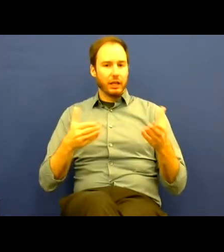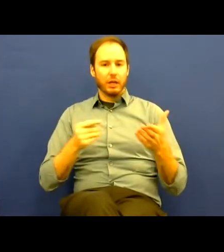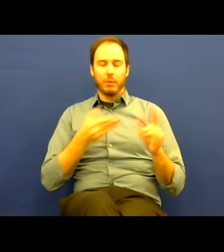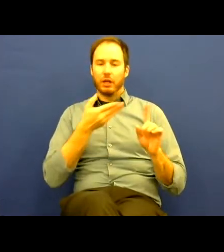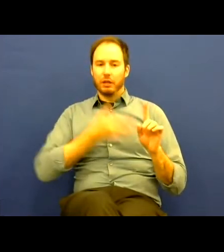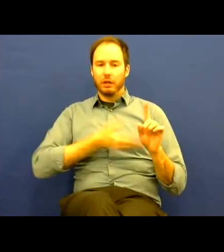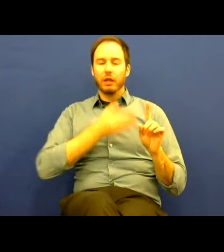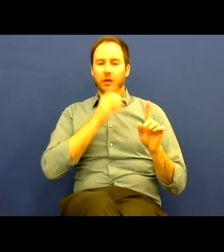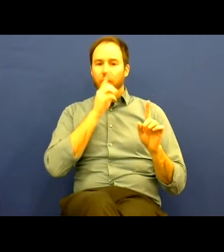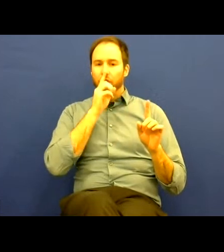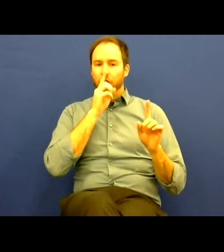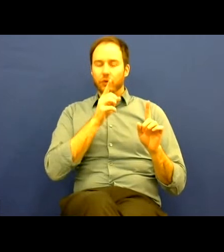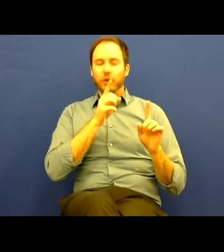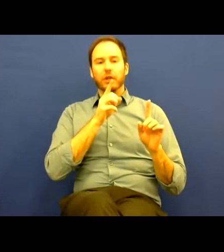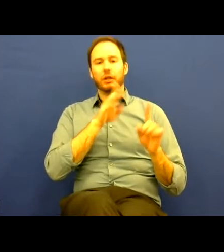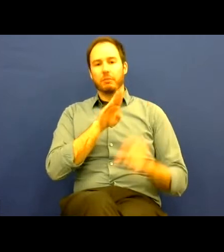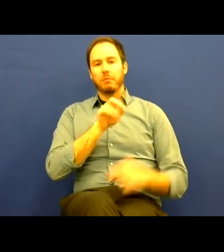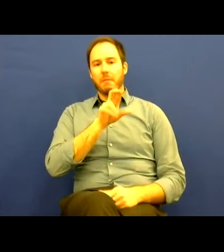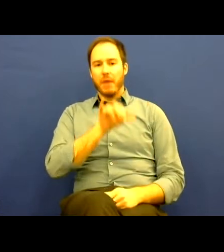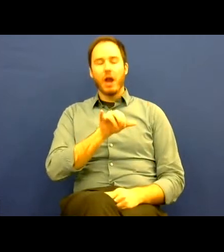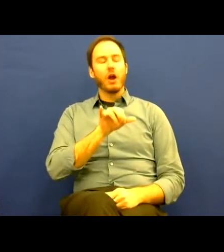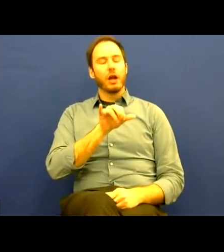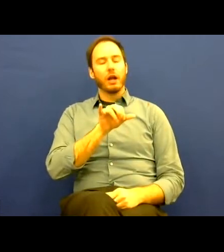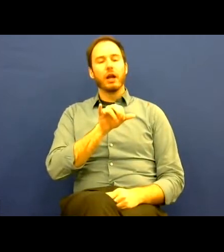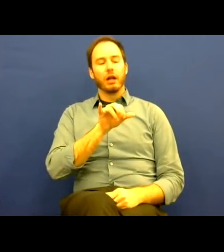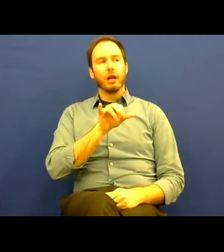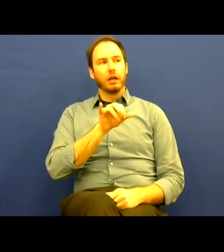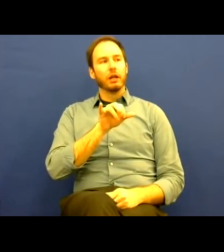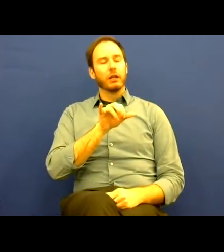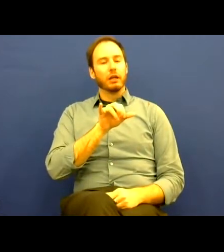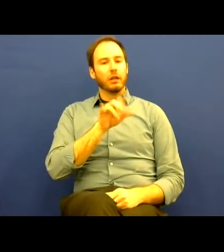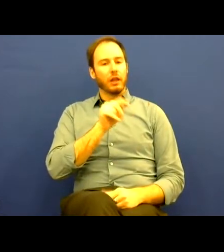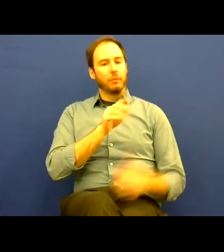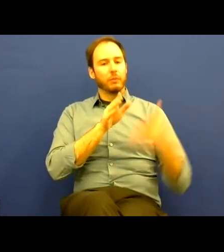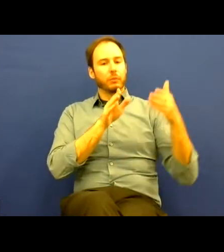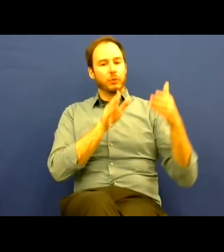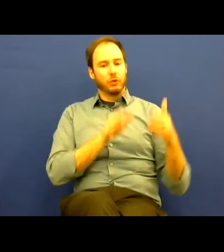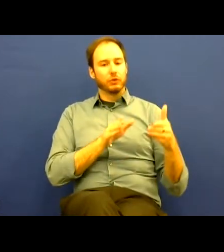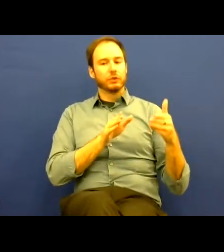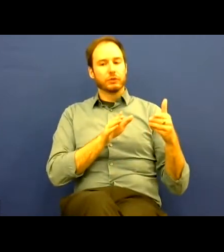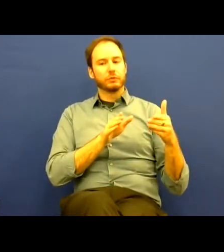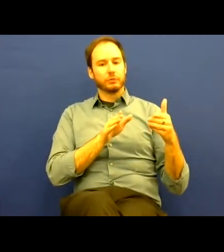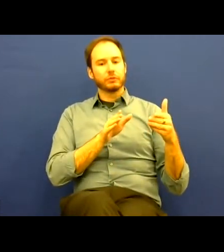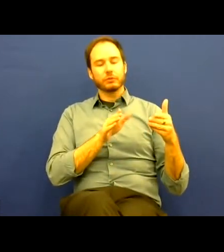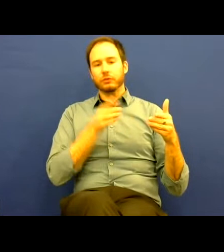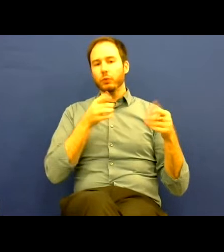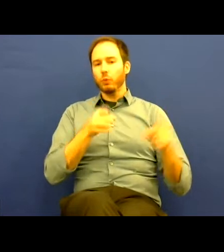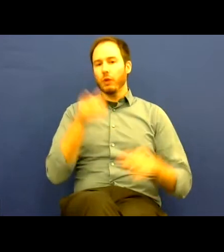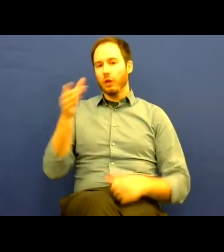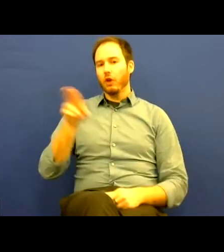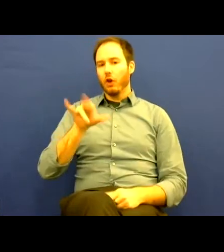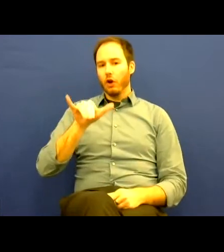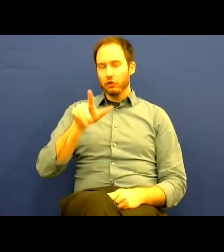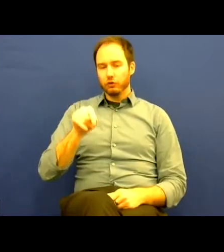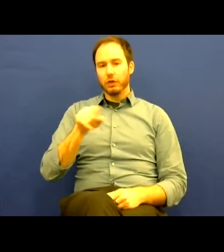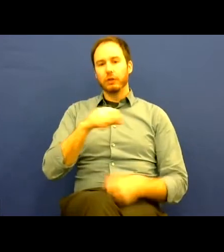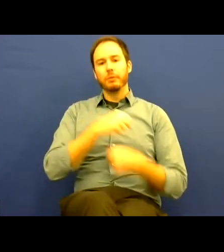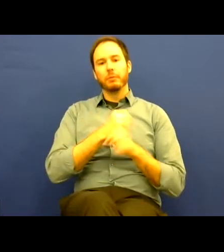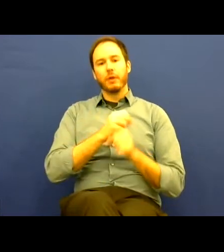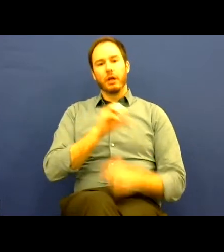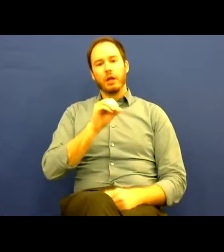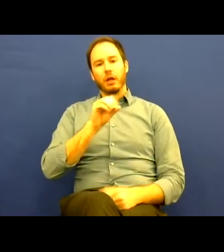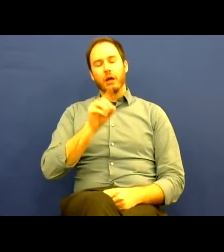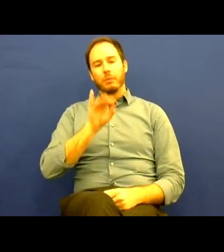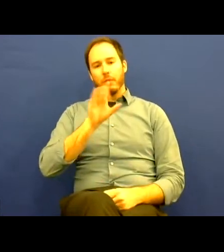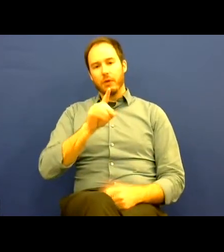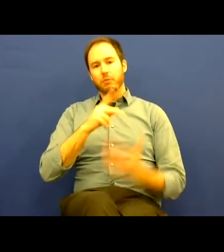And Barry also he's the person who, while at RIT, he created the Ombudsman program. He